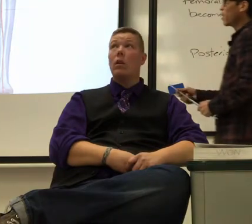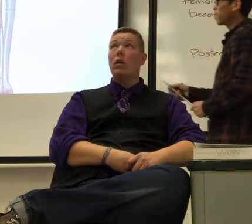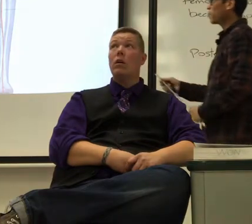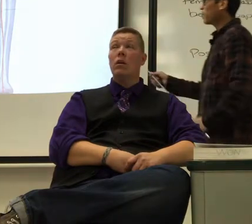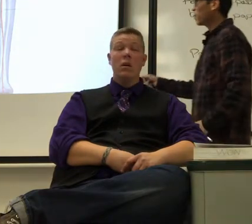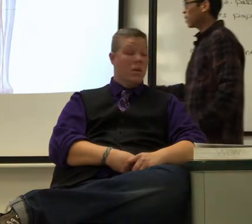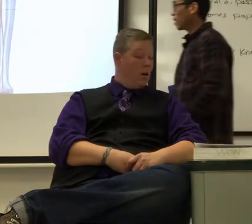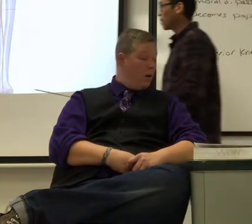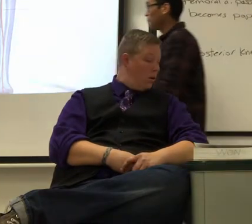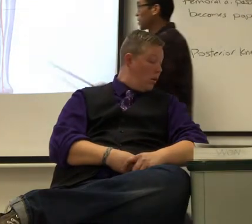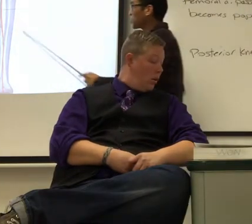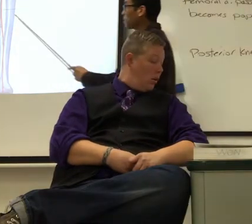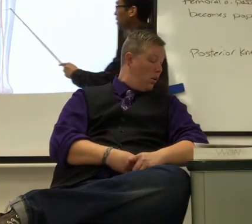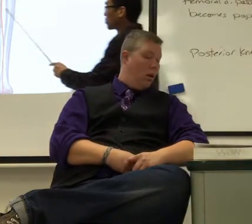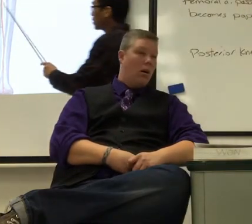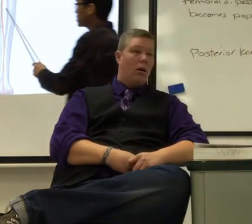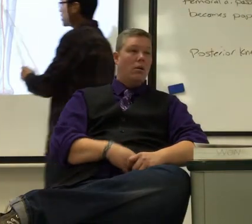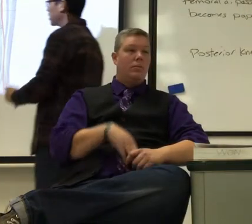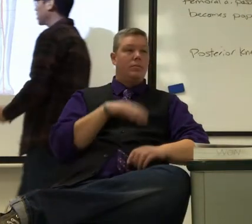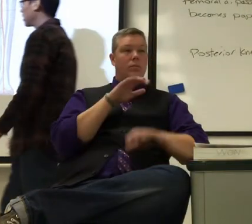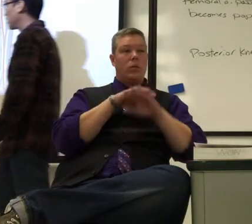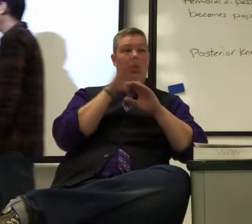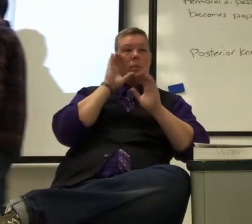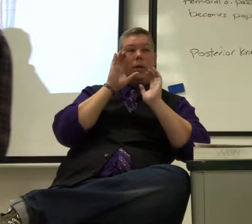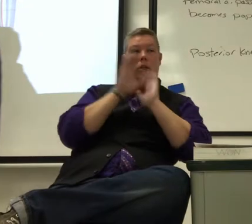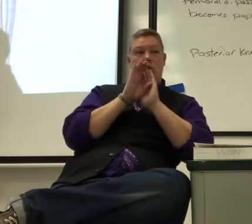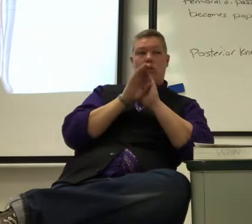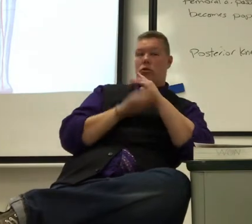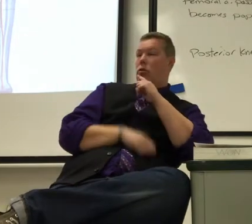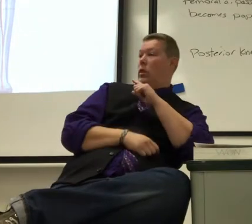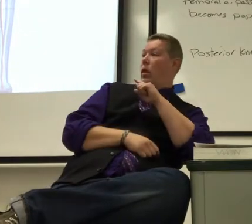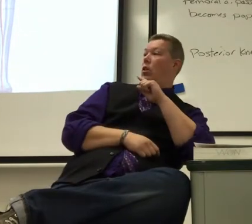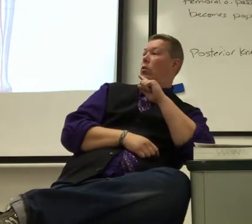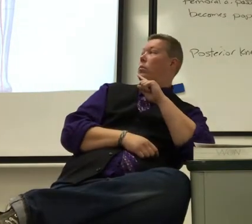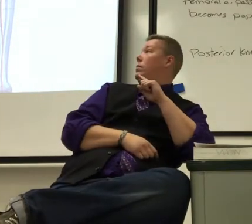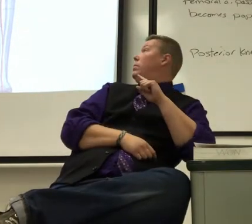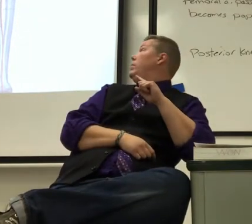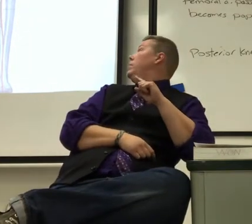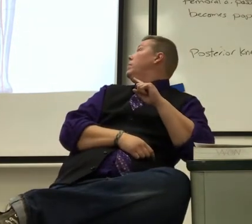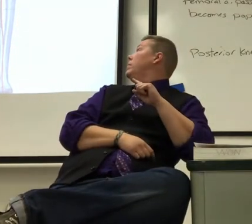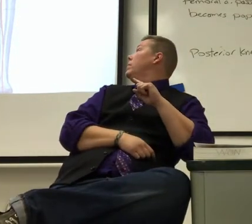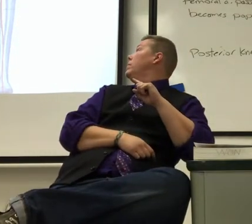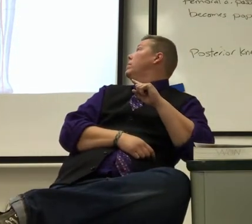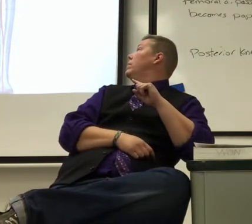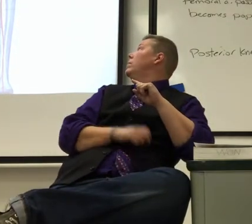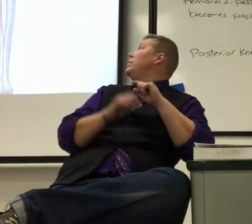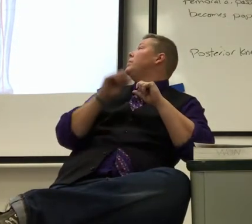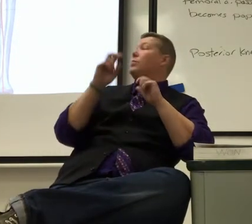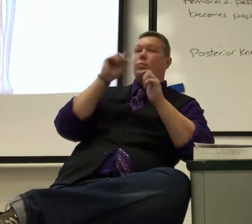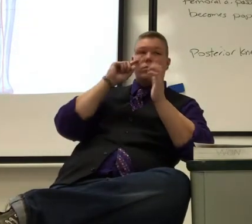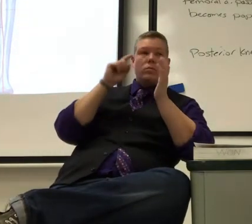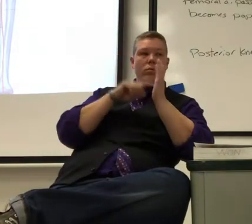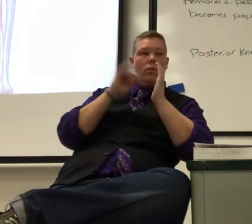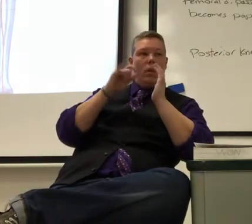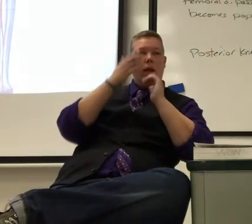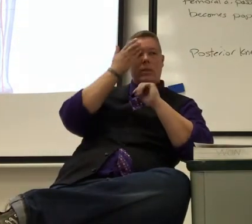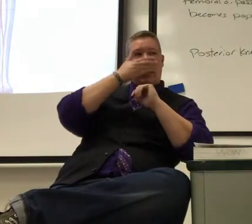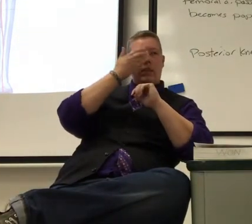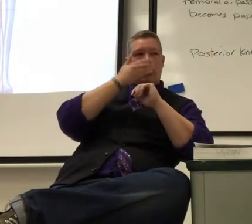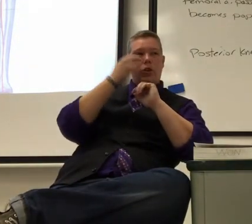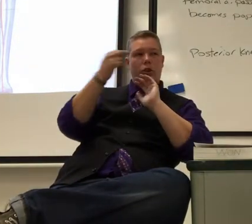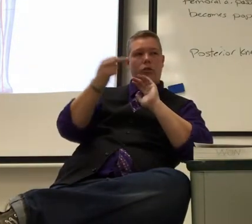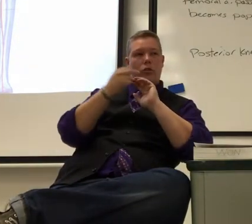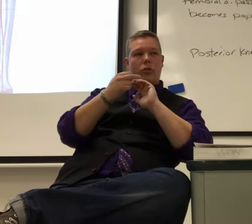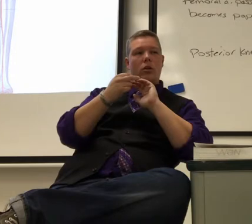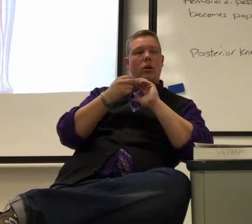So on the picture, that's where you see it. There you can recognize that's the anterior aspect. And you have to remove a